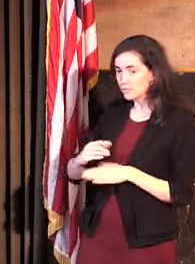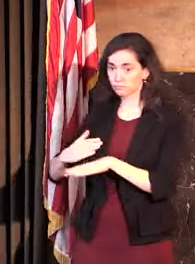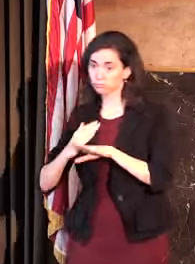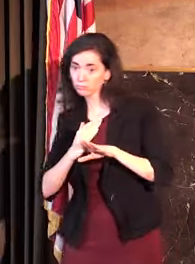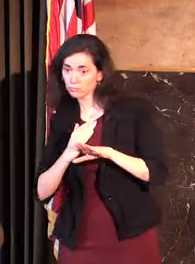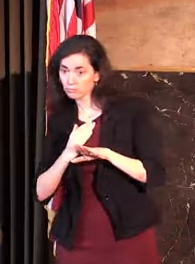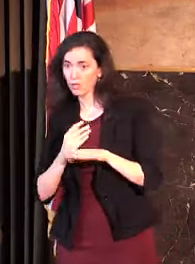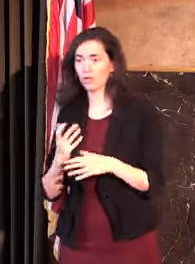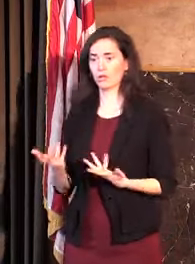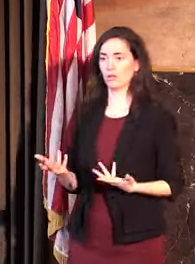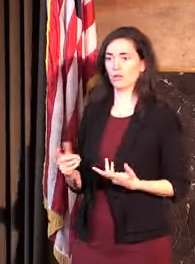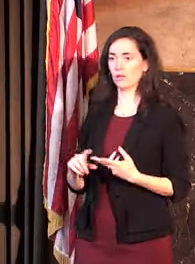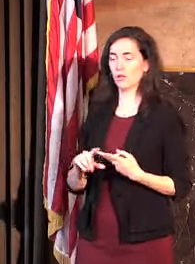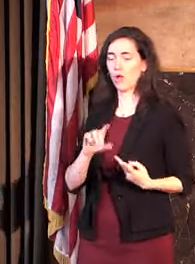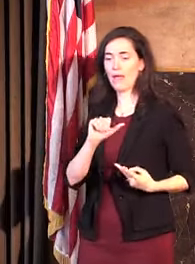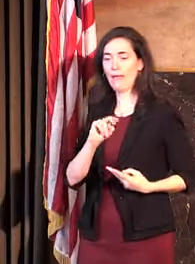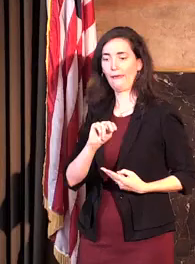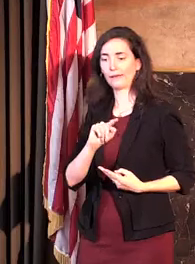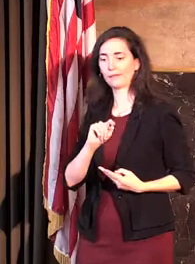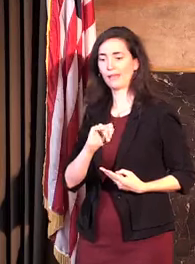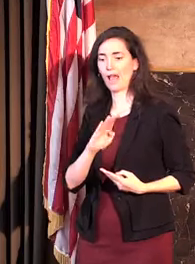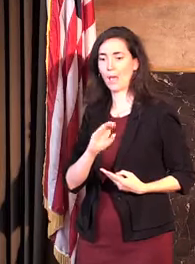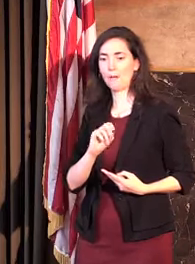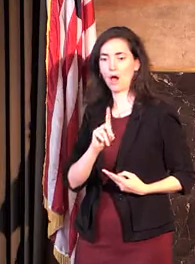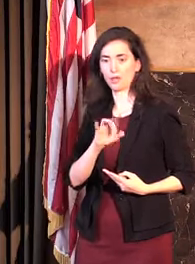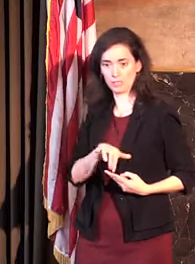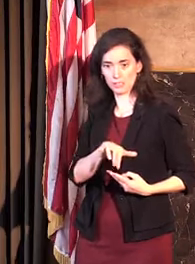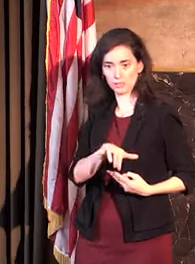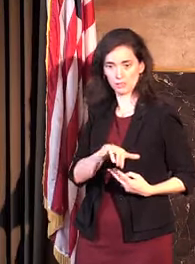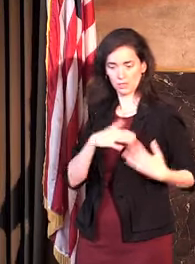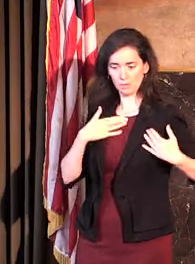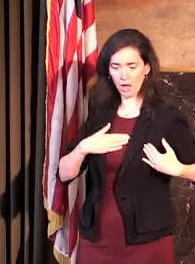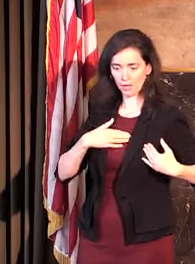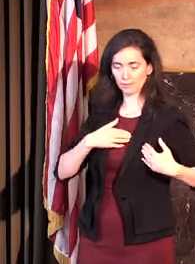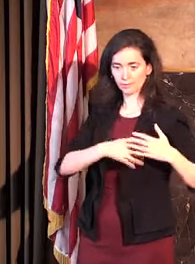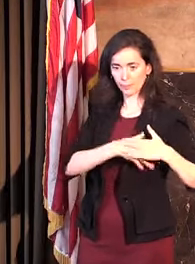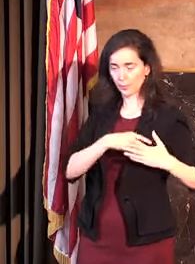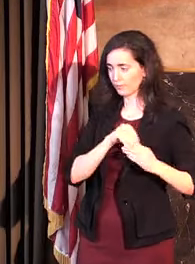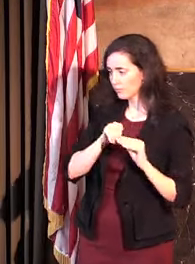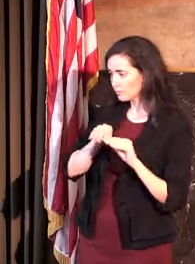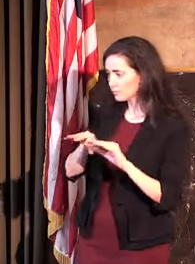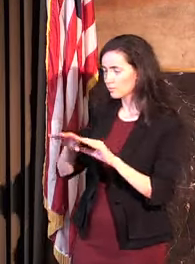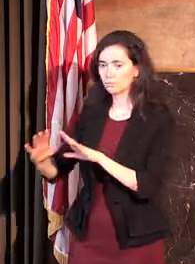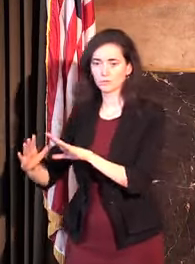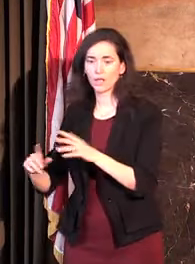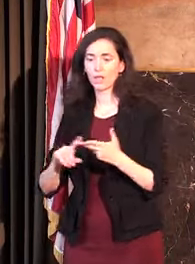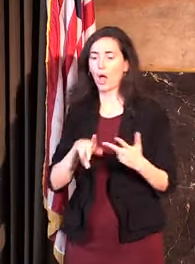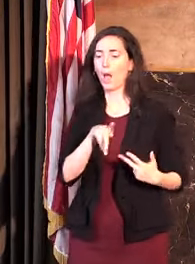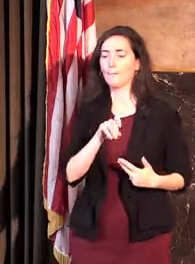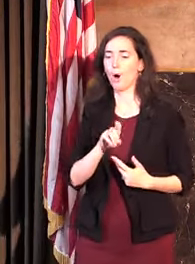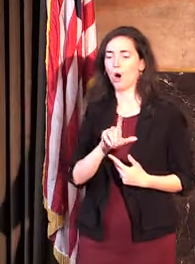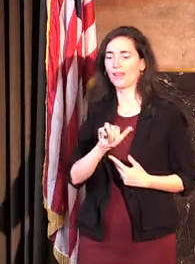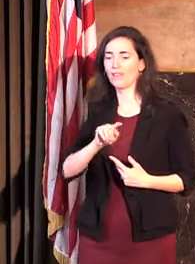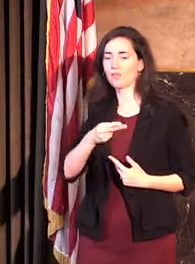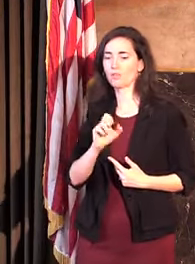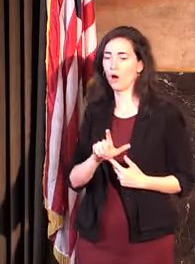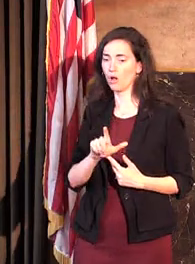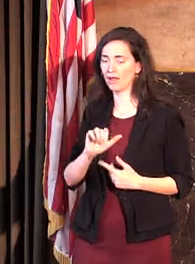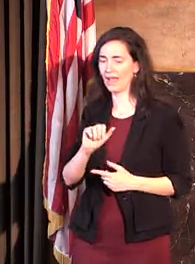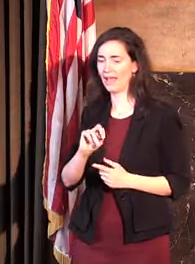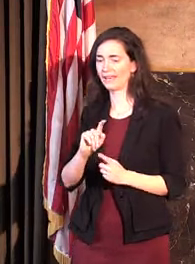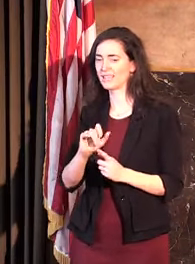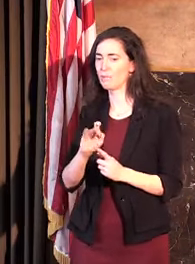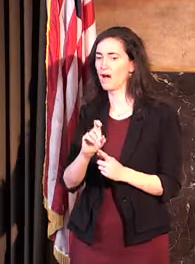monoclonal antibodies and other therapeutics, resistance to the polyclonal antibodies one receives from being